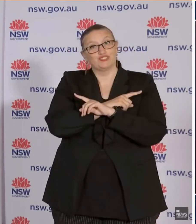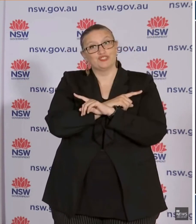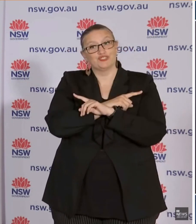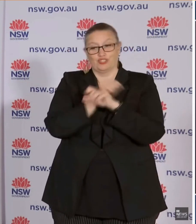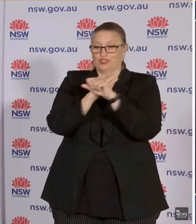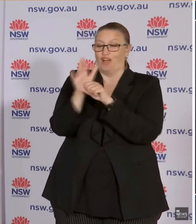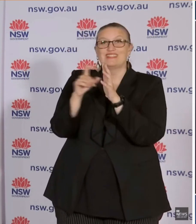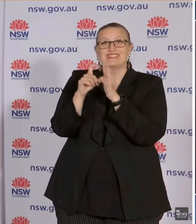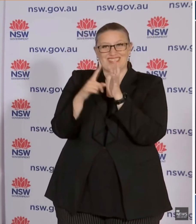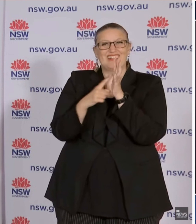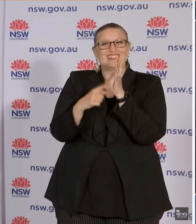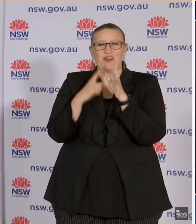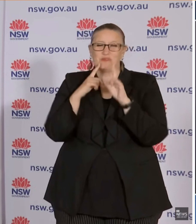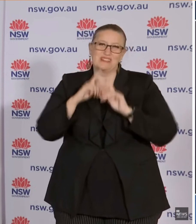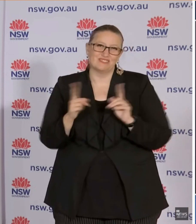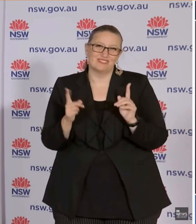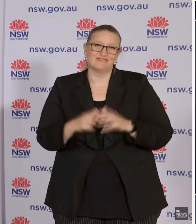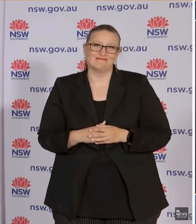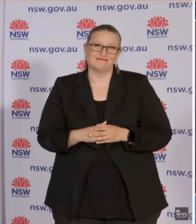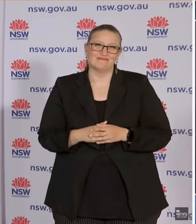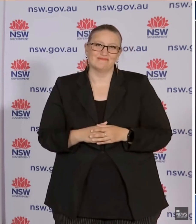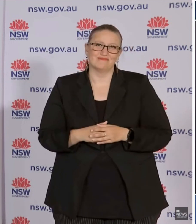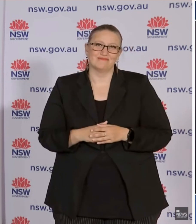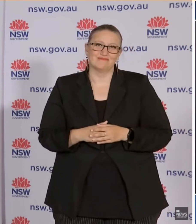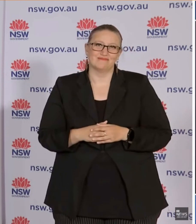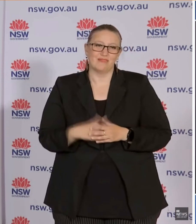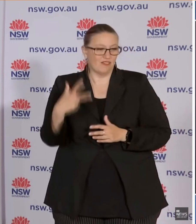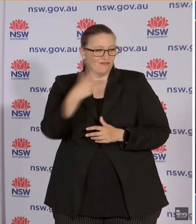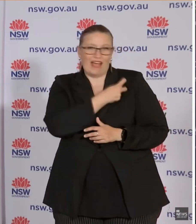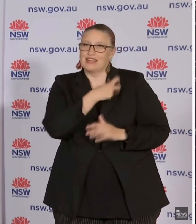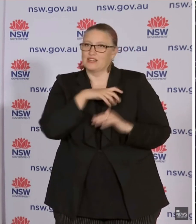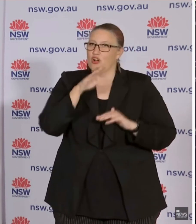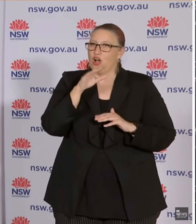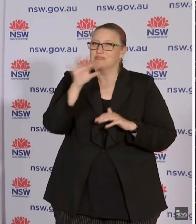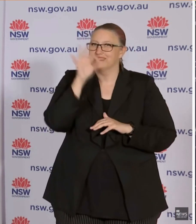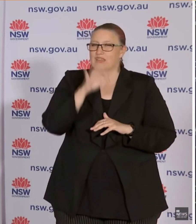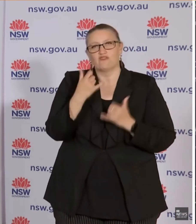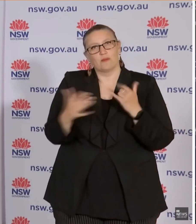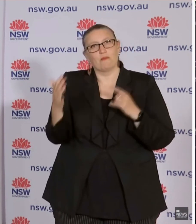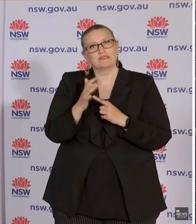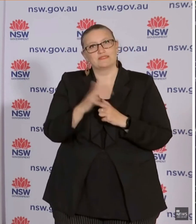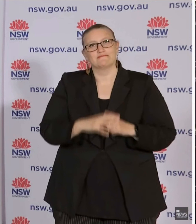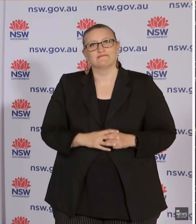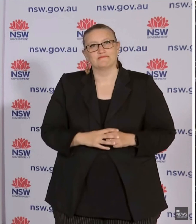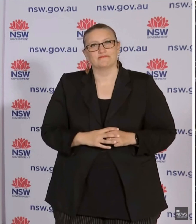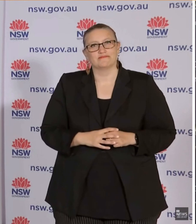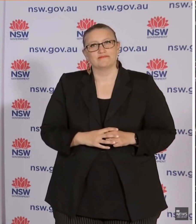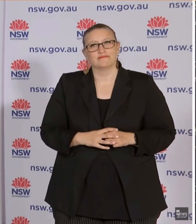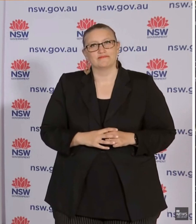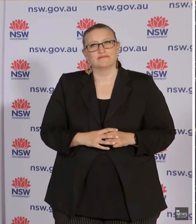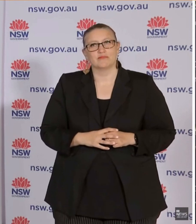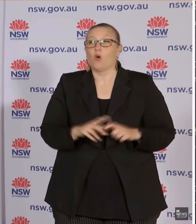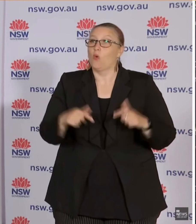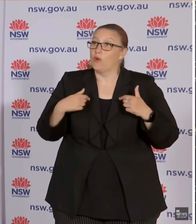but vaccinating the population at higher rates is different as well. So I just say to all the community, we will be having these